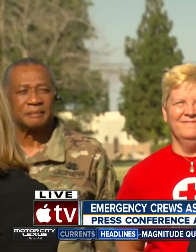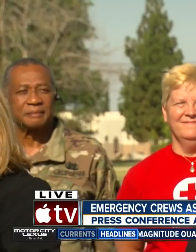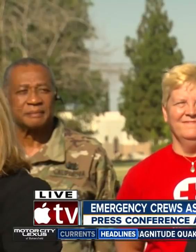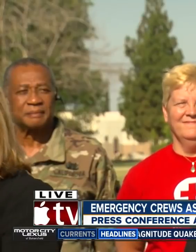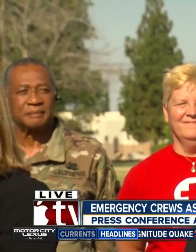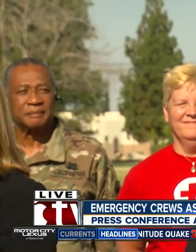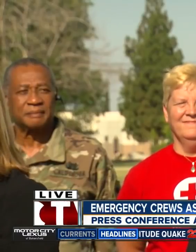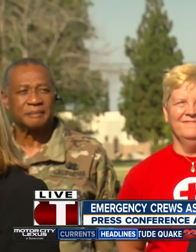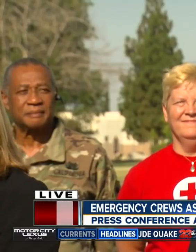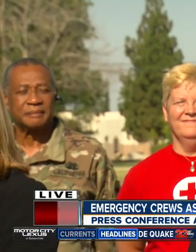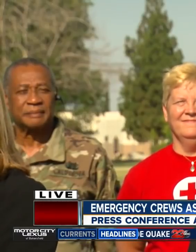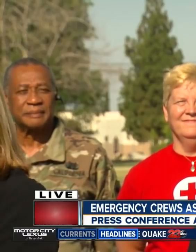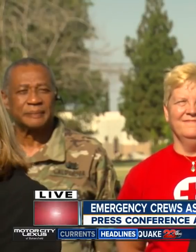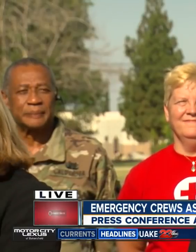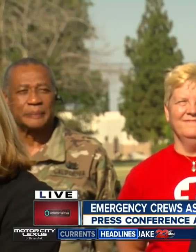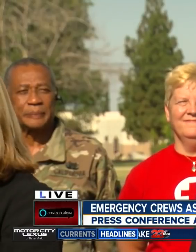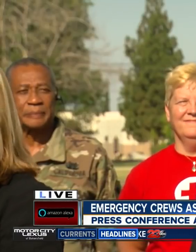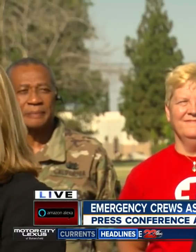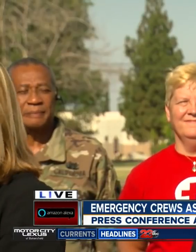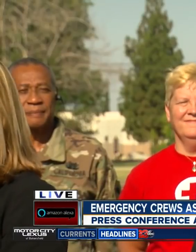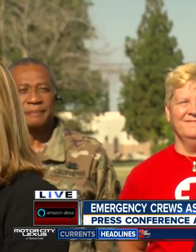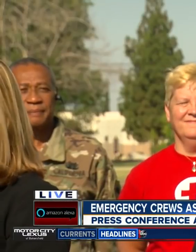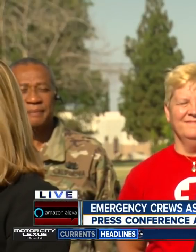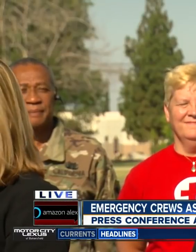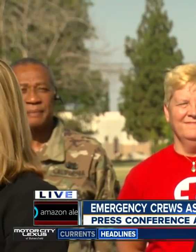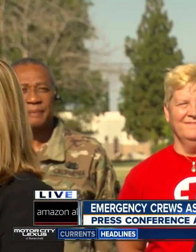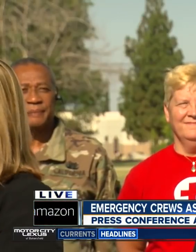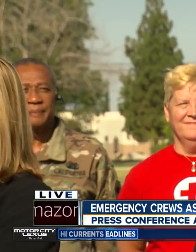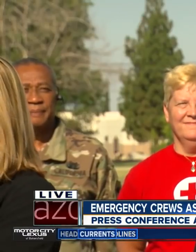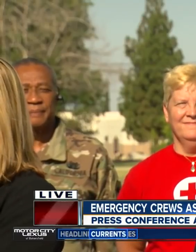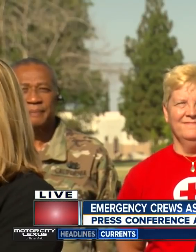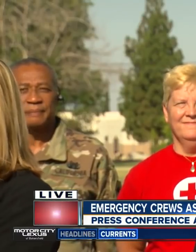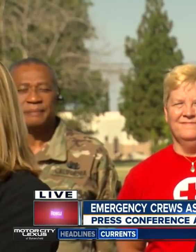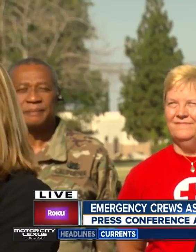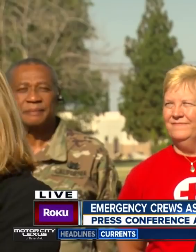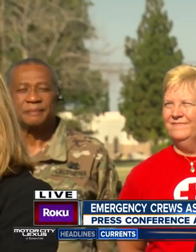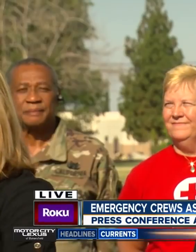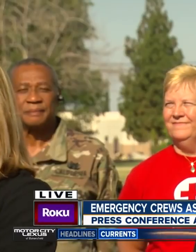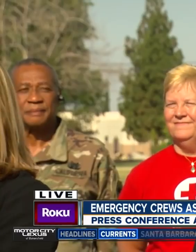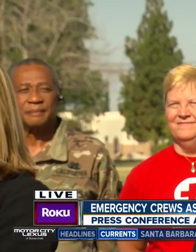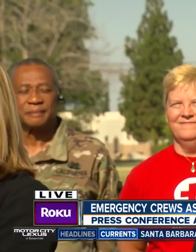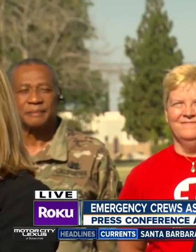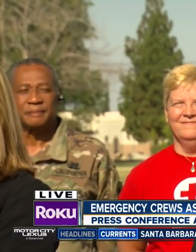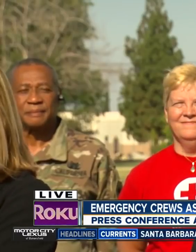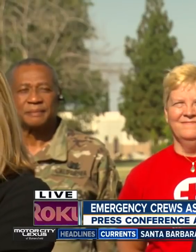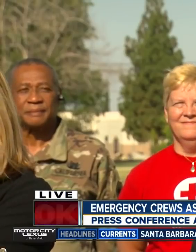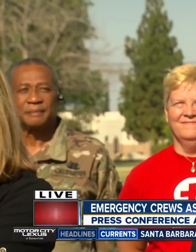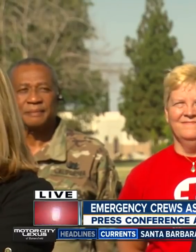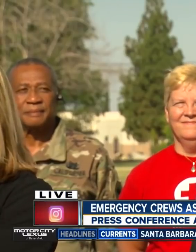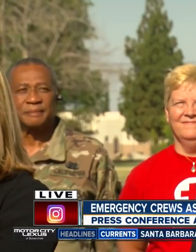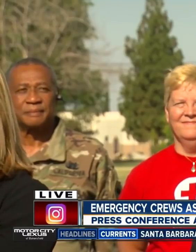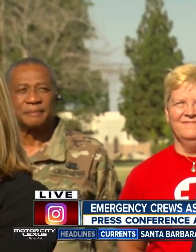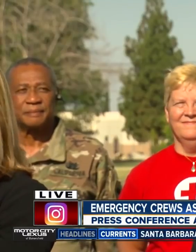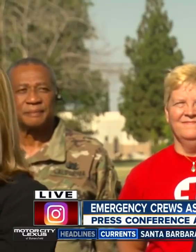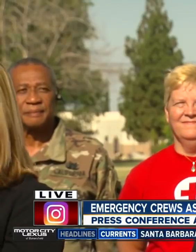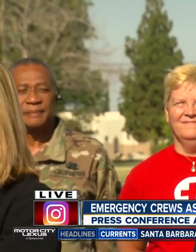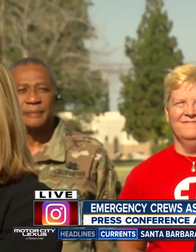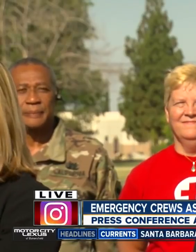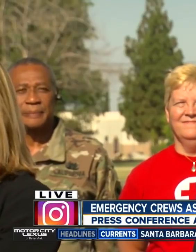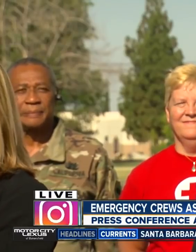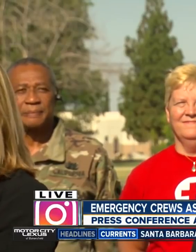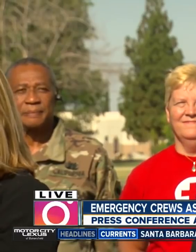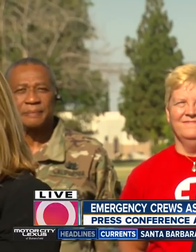people of Kern County should know that and feel rest assured that that we're here to help all of Kern County. And so that's what